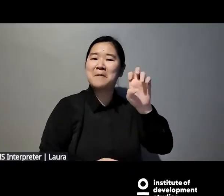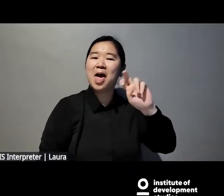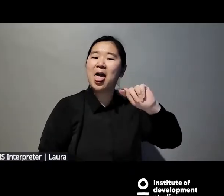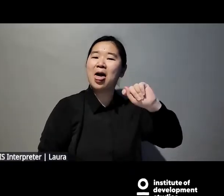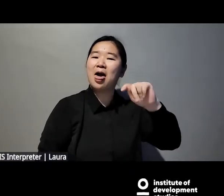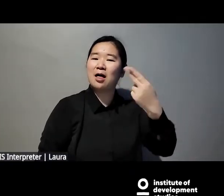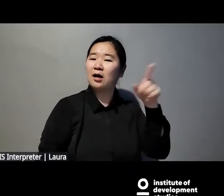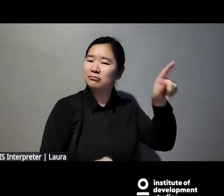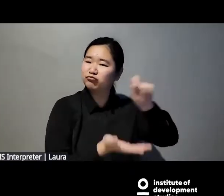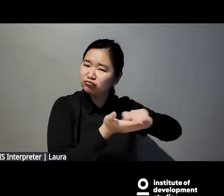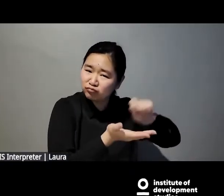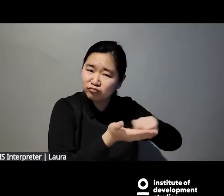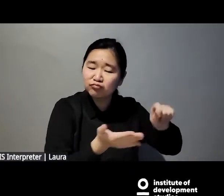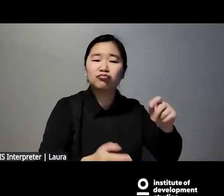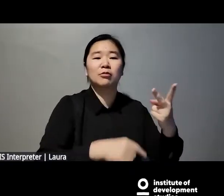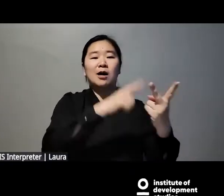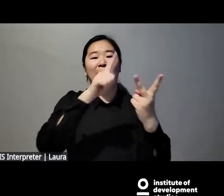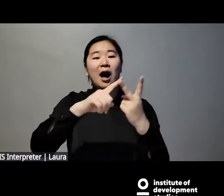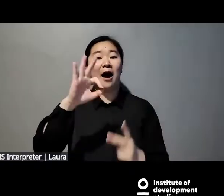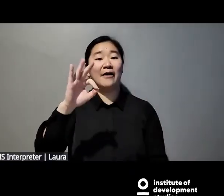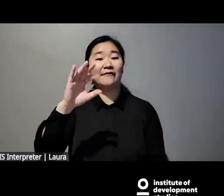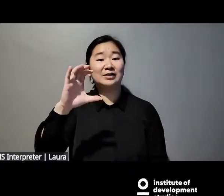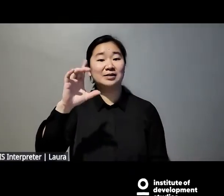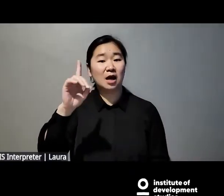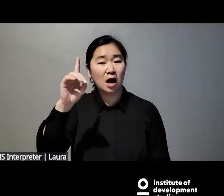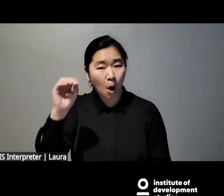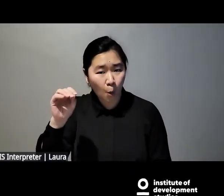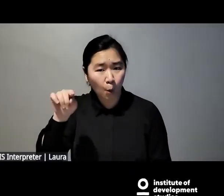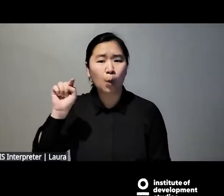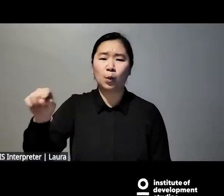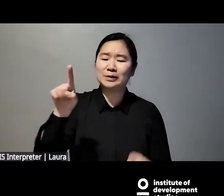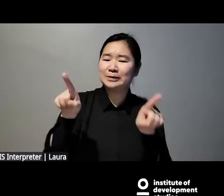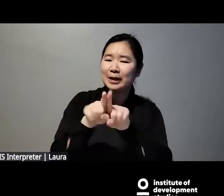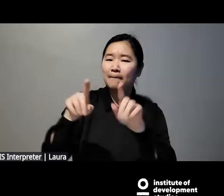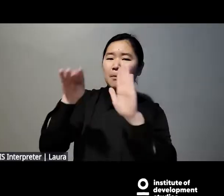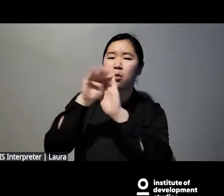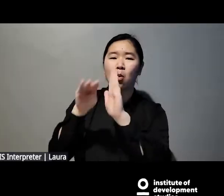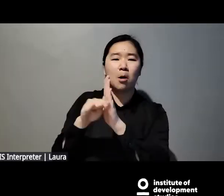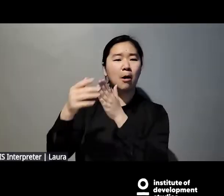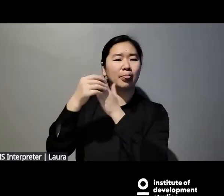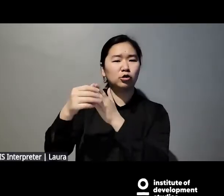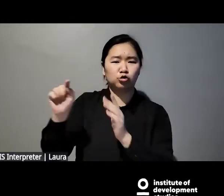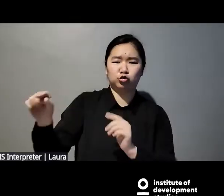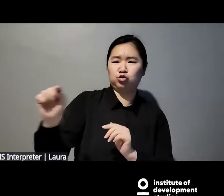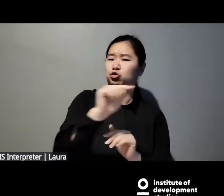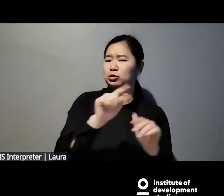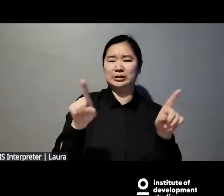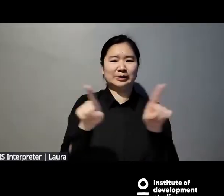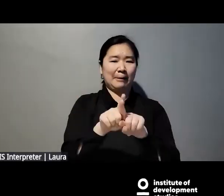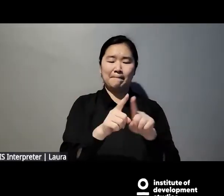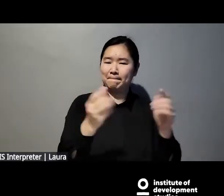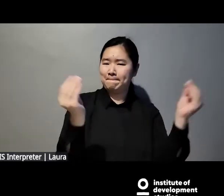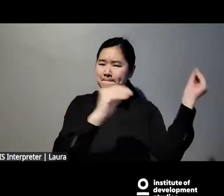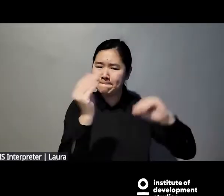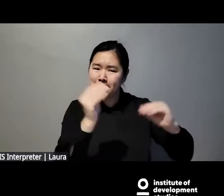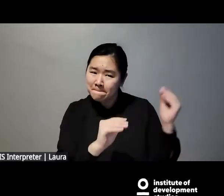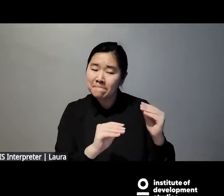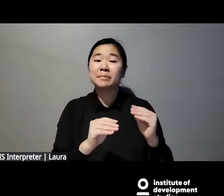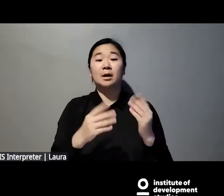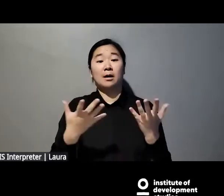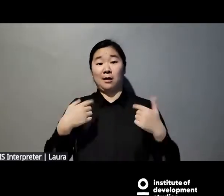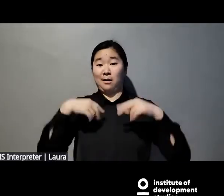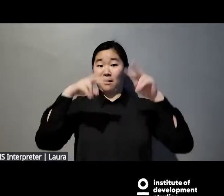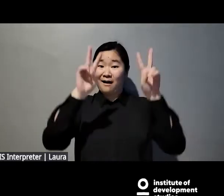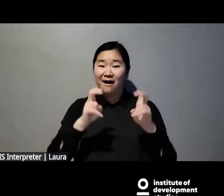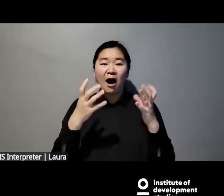they also, so we recognise the DID programme is slightly confusing in that there's 2 elements. There's a research element and an implementation